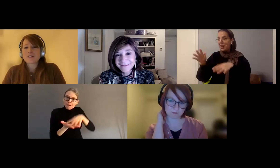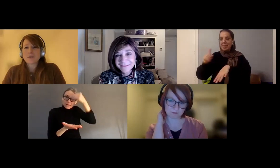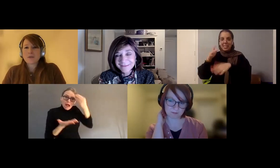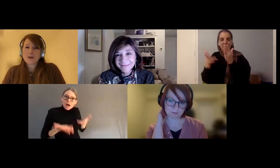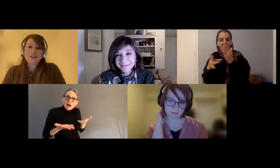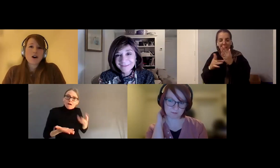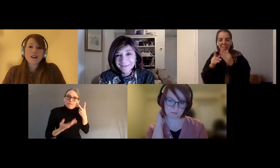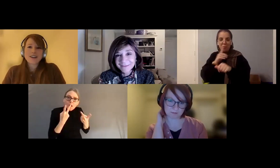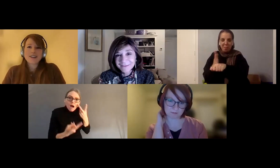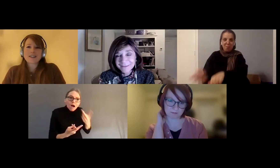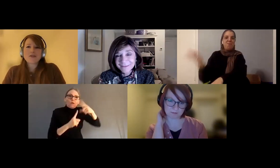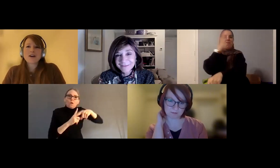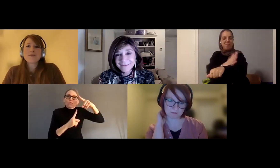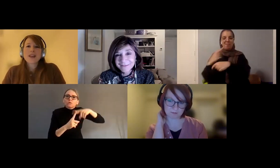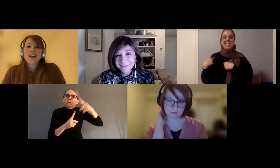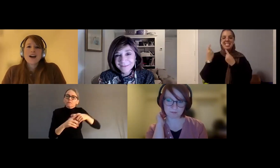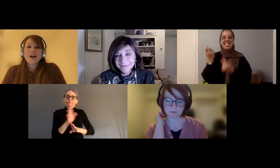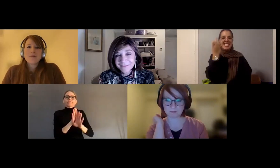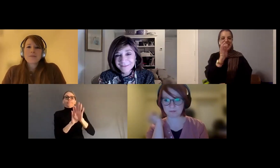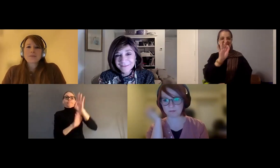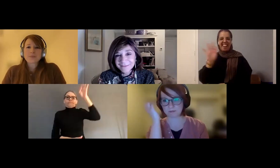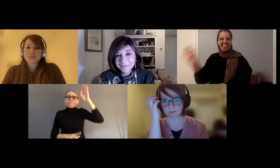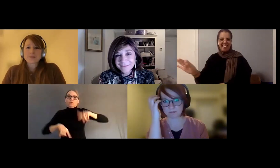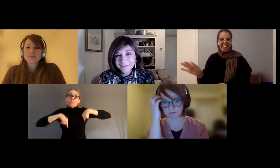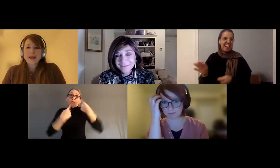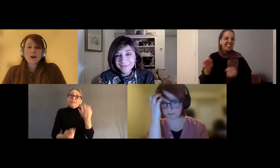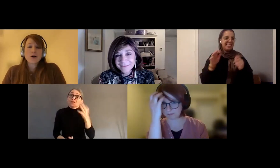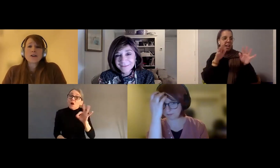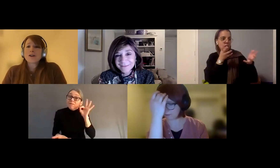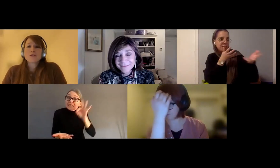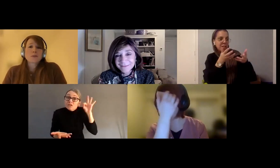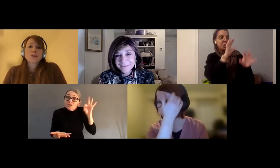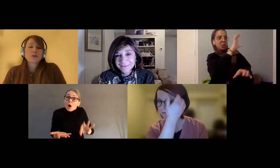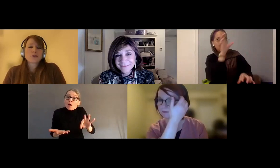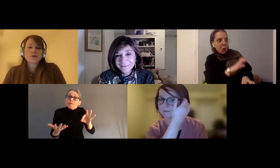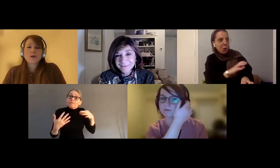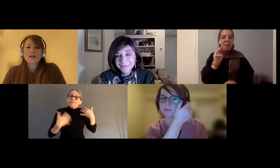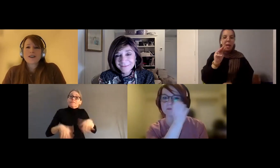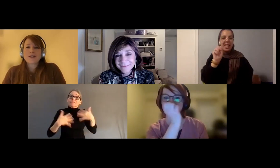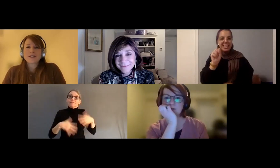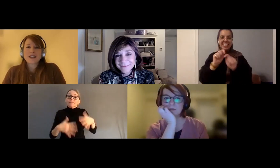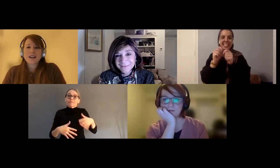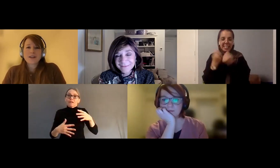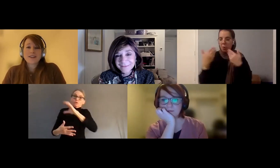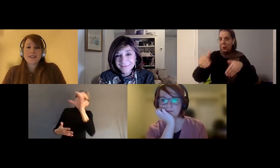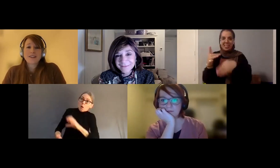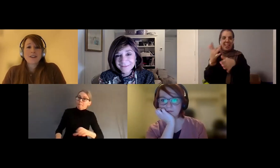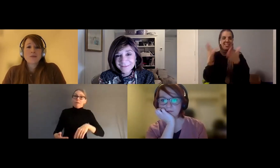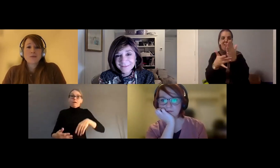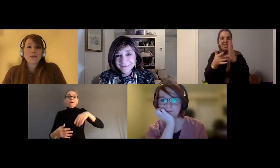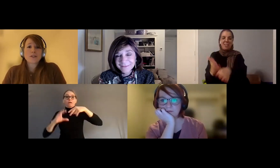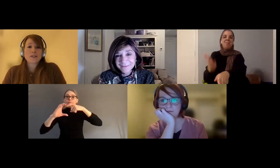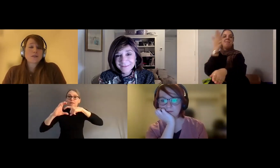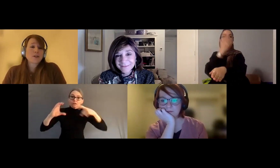and online, etc. And all of what we wanted to do at this time in